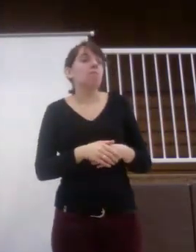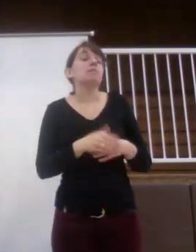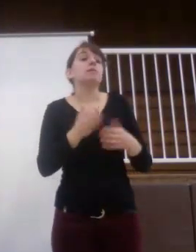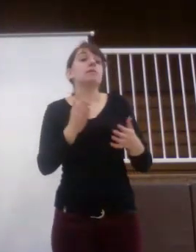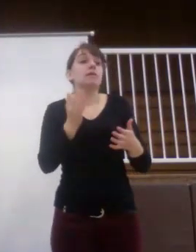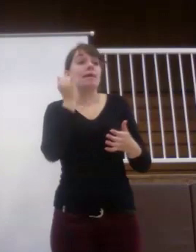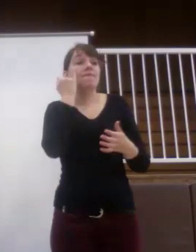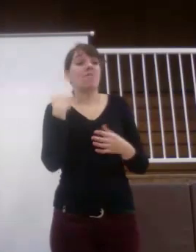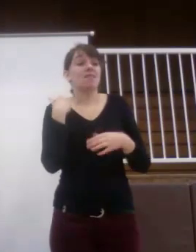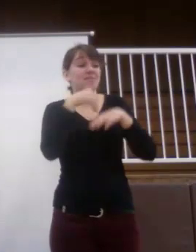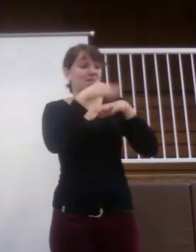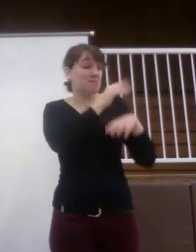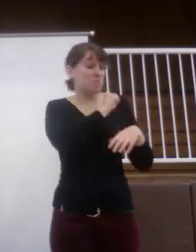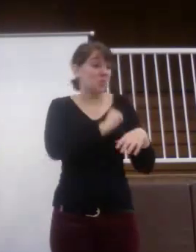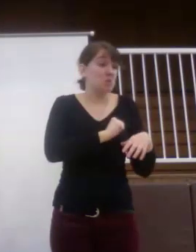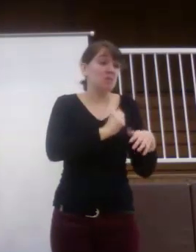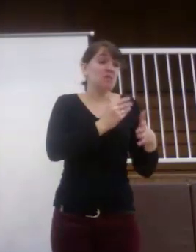surgery.